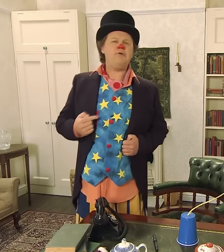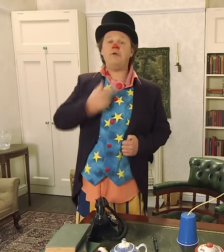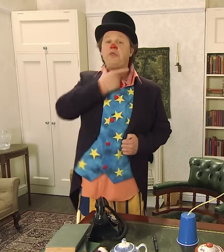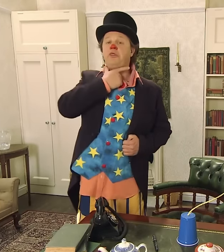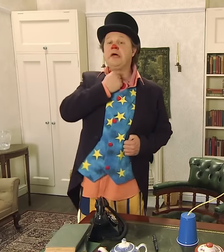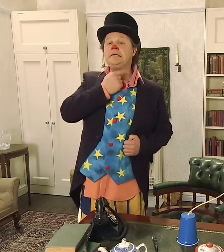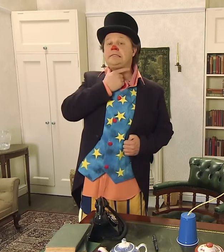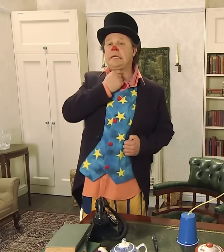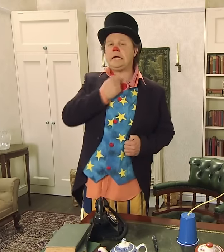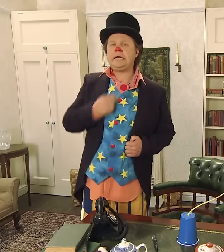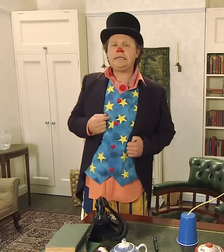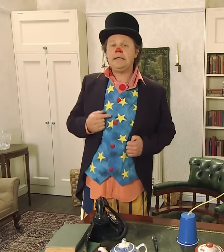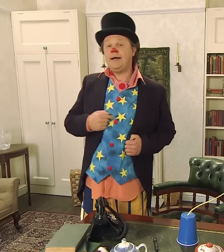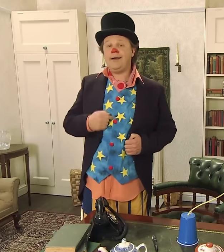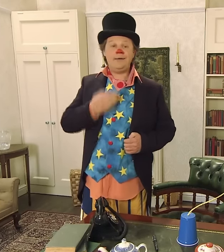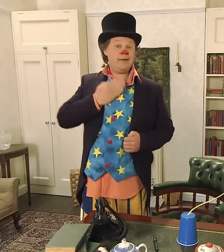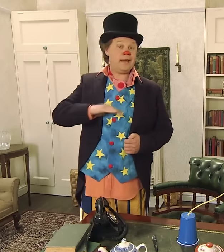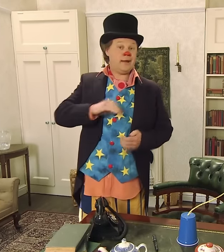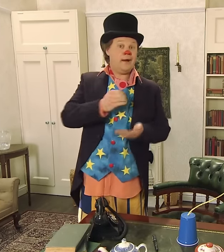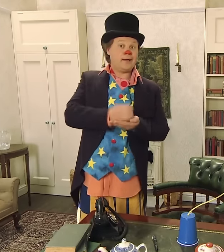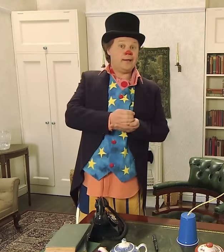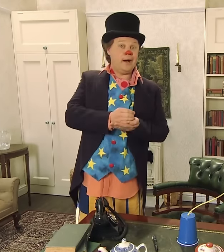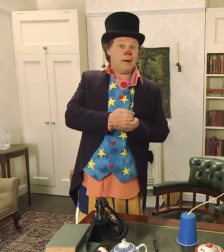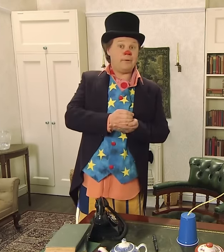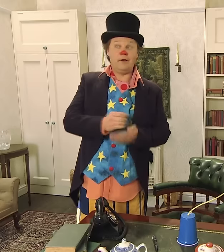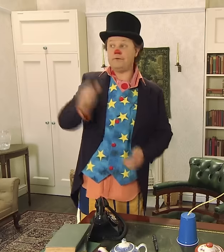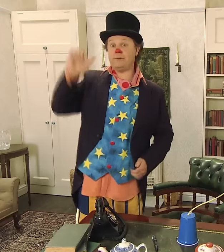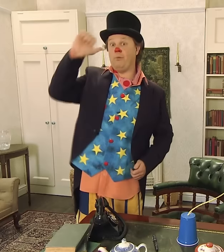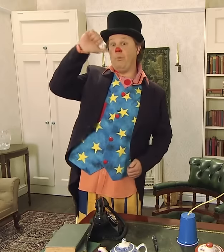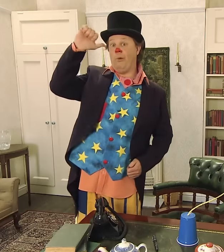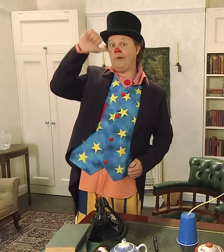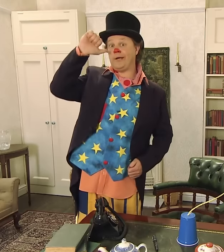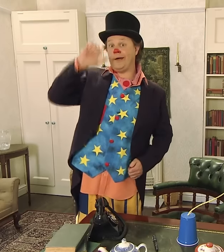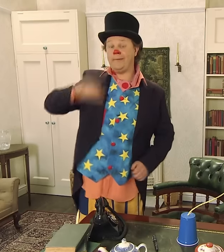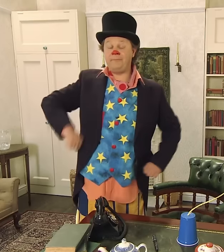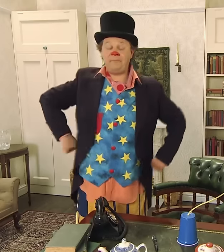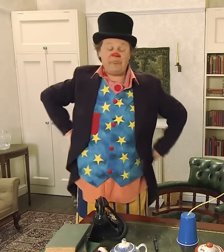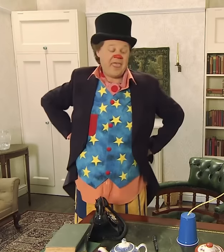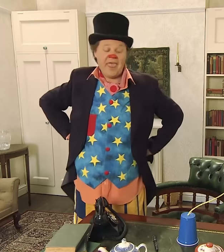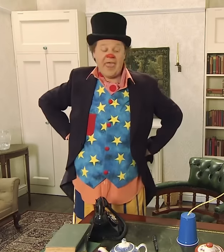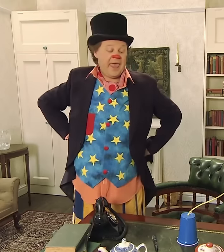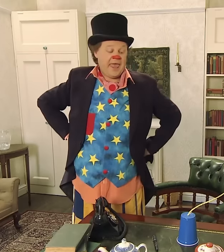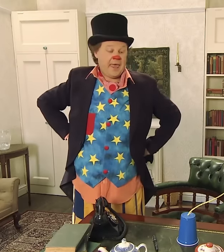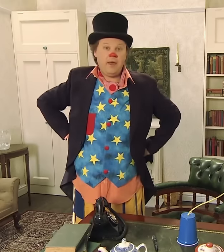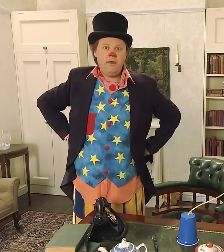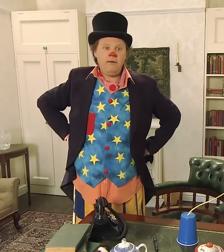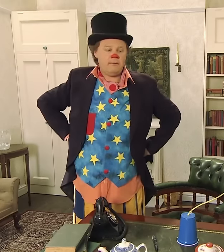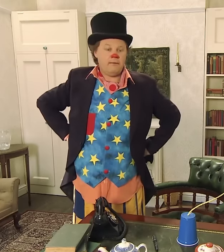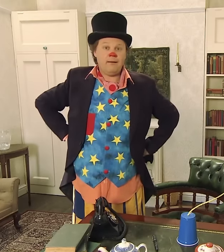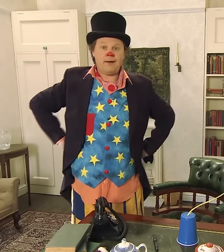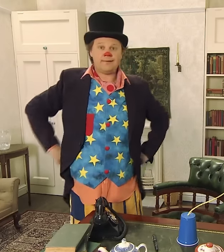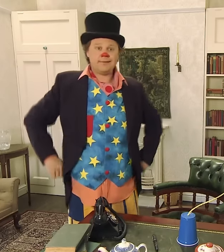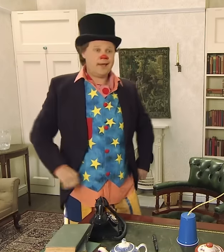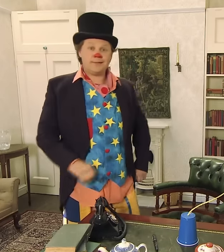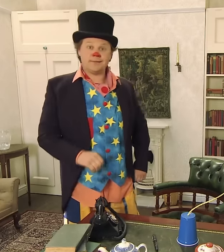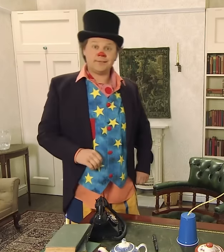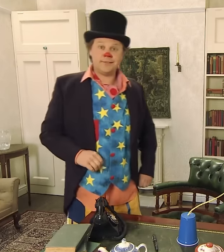feel thirstier. I need a cup for some water. Oh, I say, just a